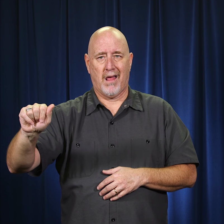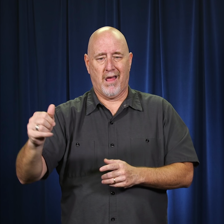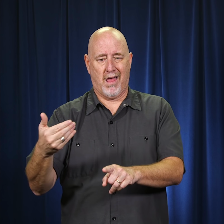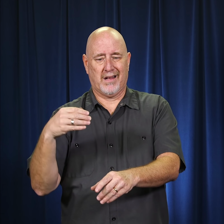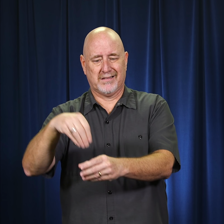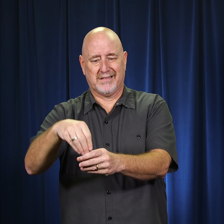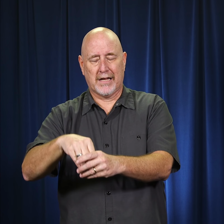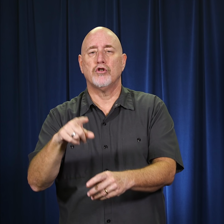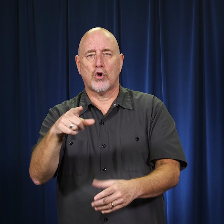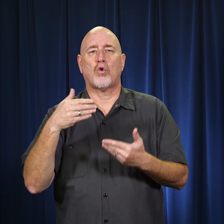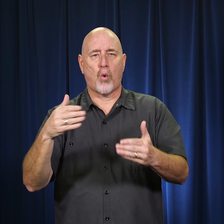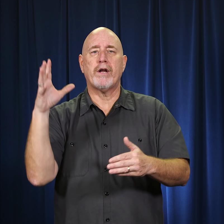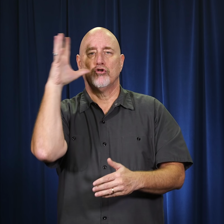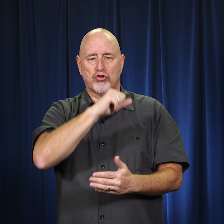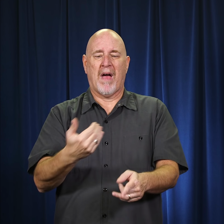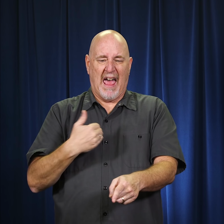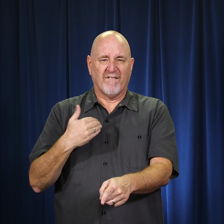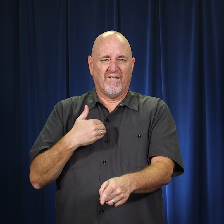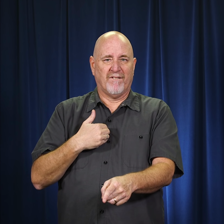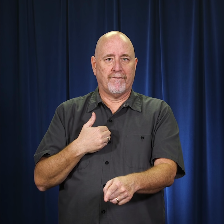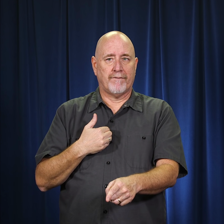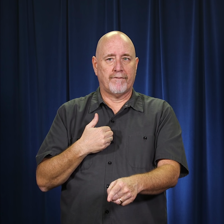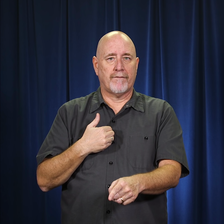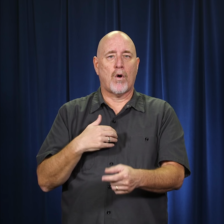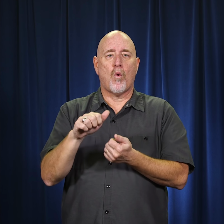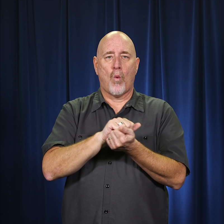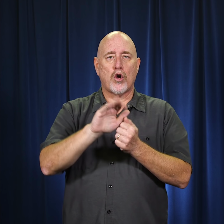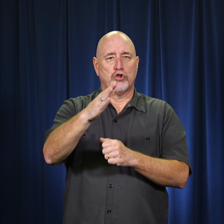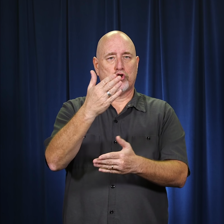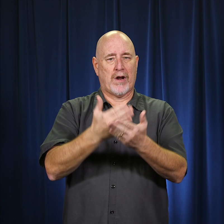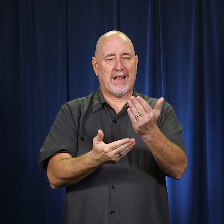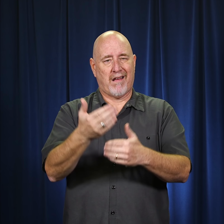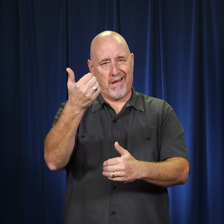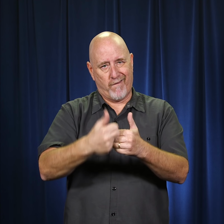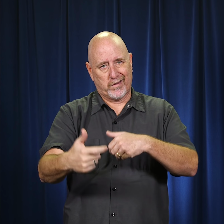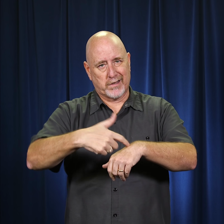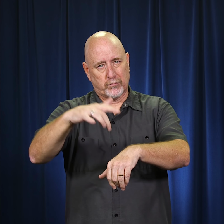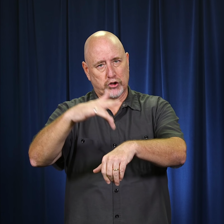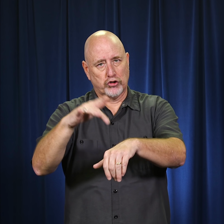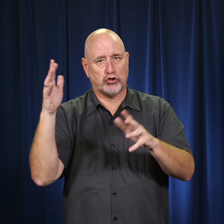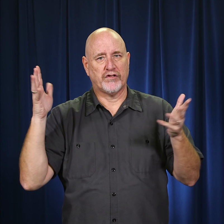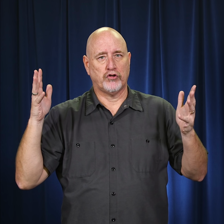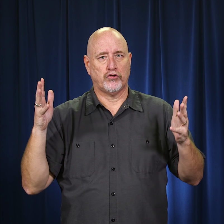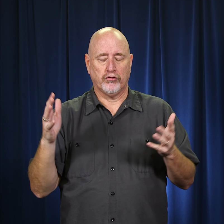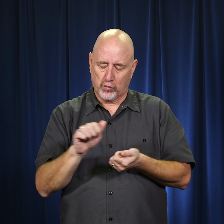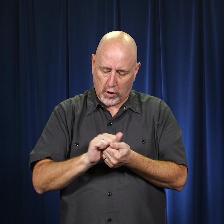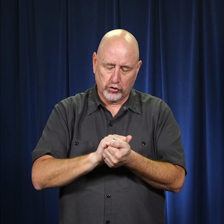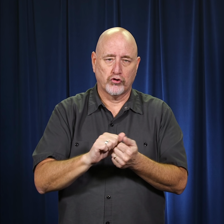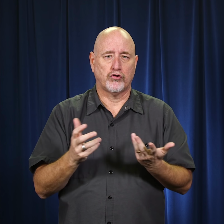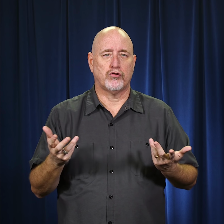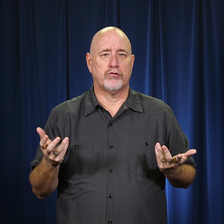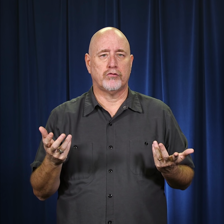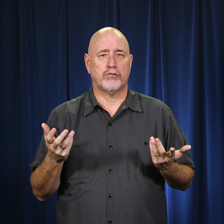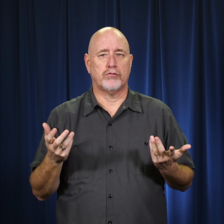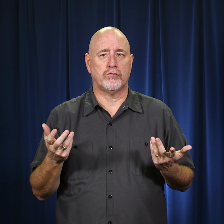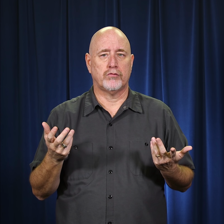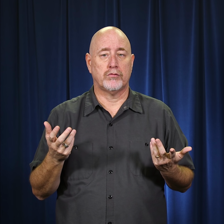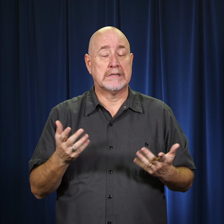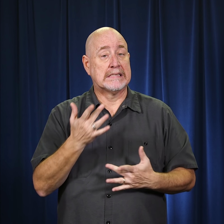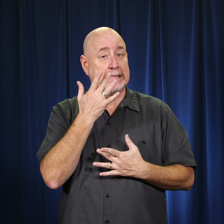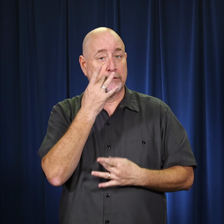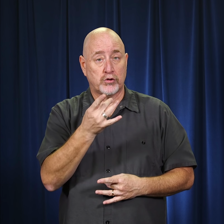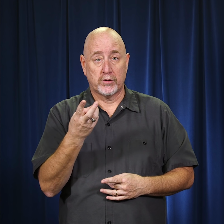need to assume that they have salmonella, and you need to wash your hands every time that you touch one of them.